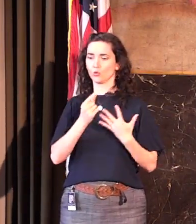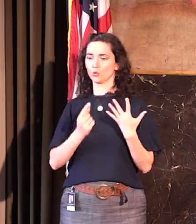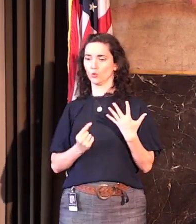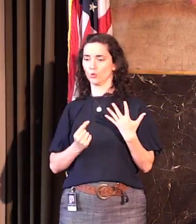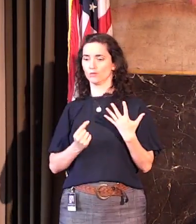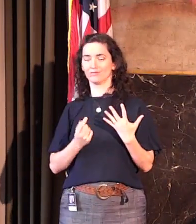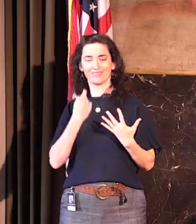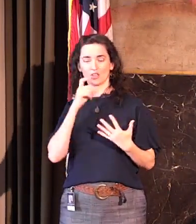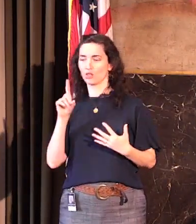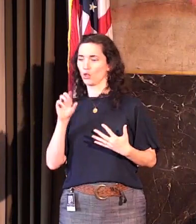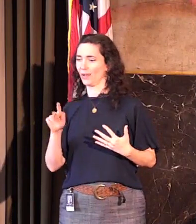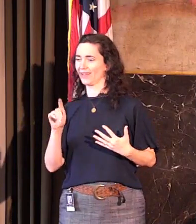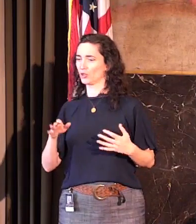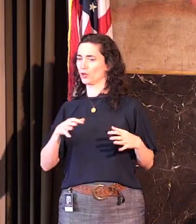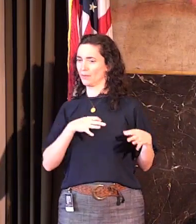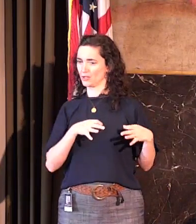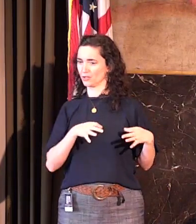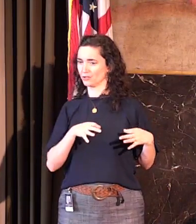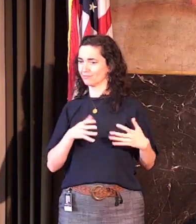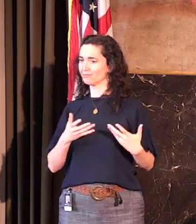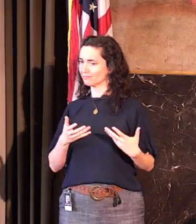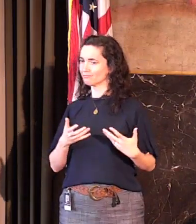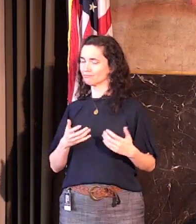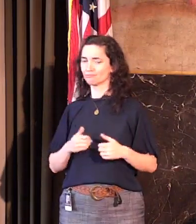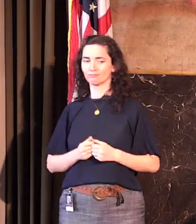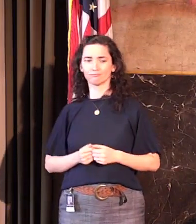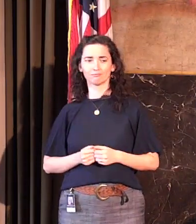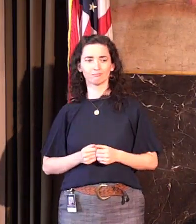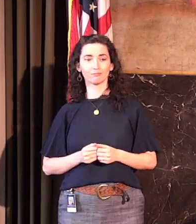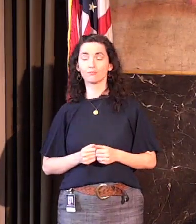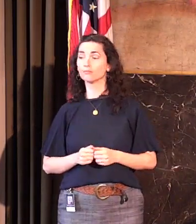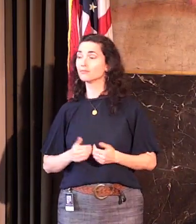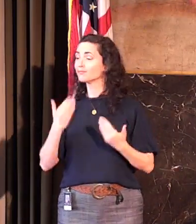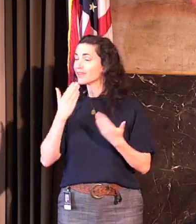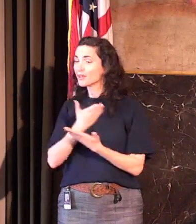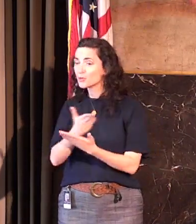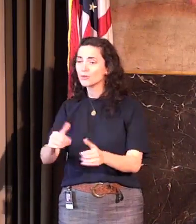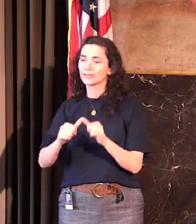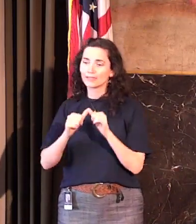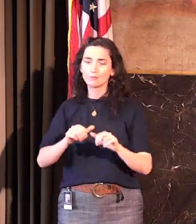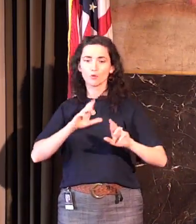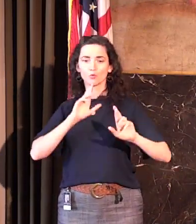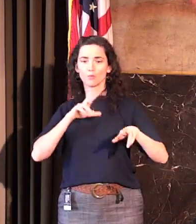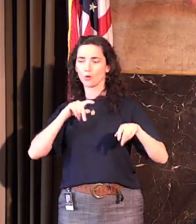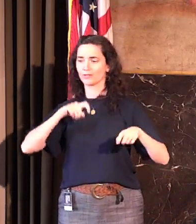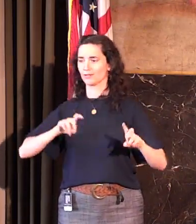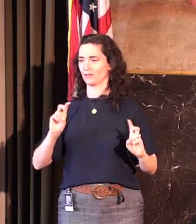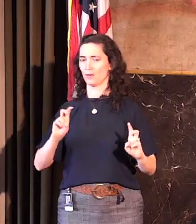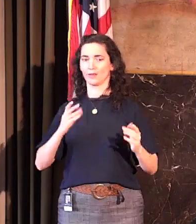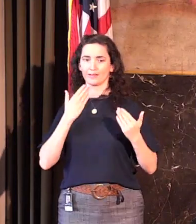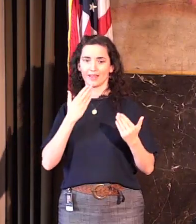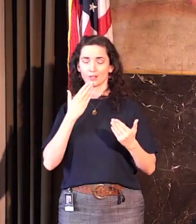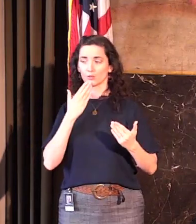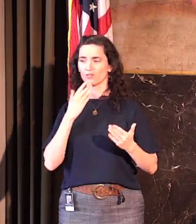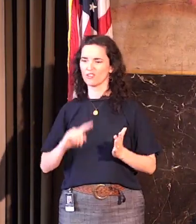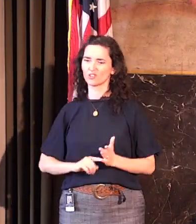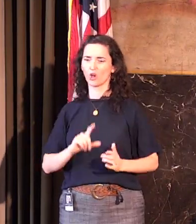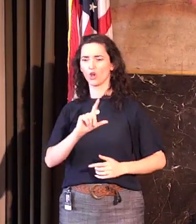what Dr. Canner has recommended. So I thank you all for continuing to cover this matter. It is a tough start